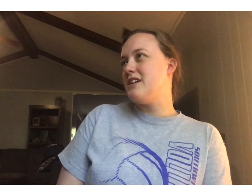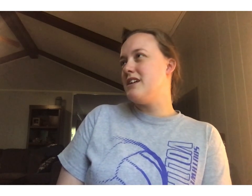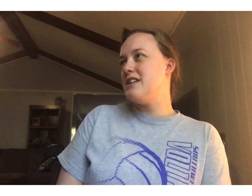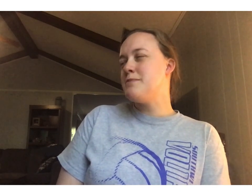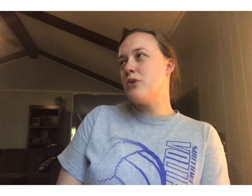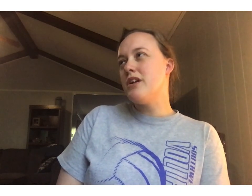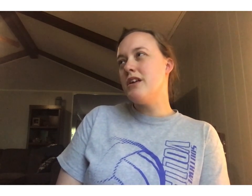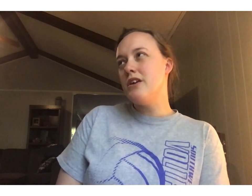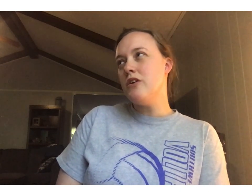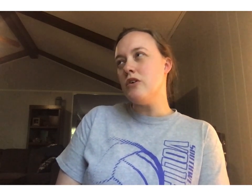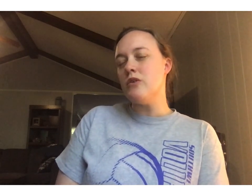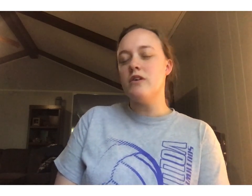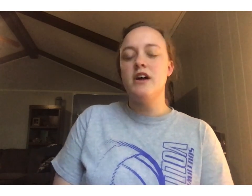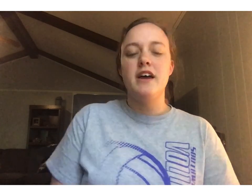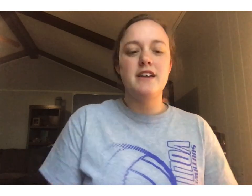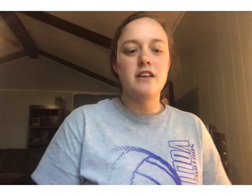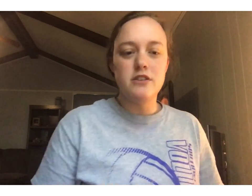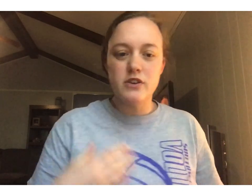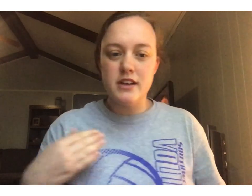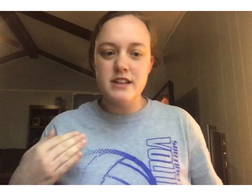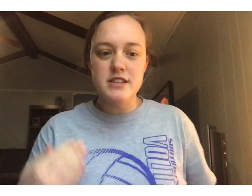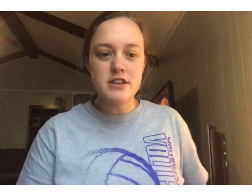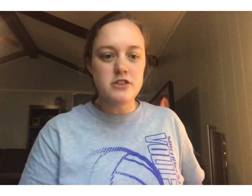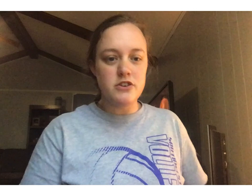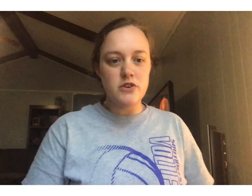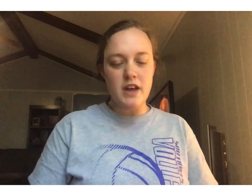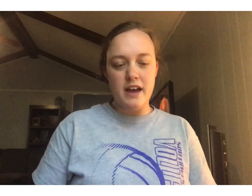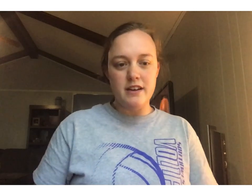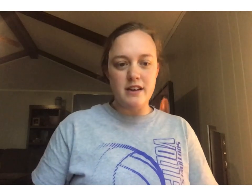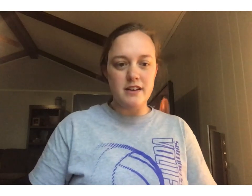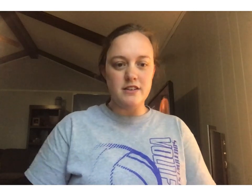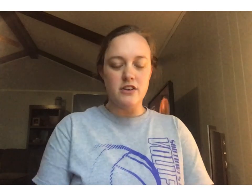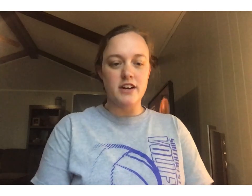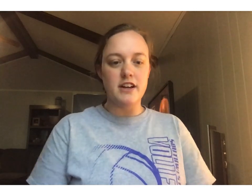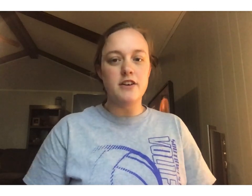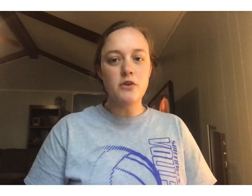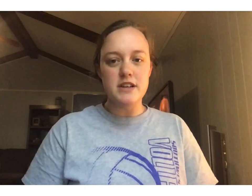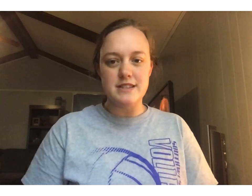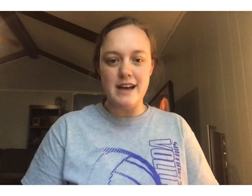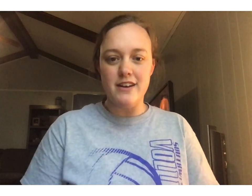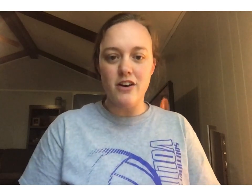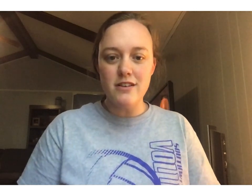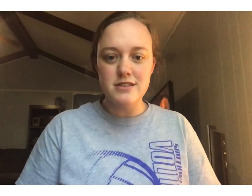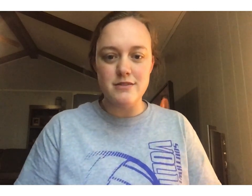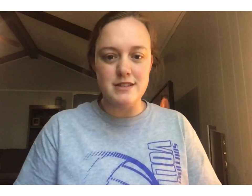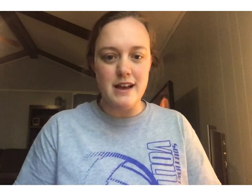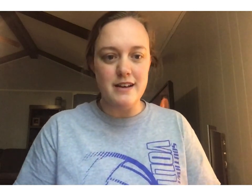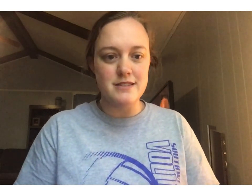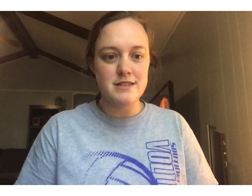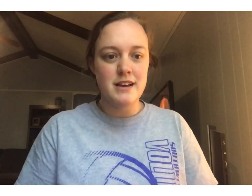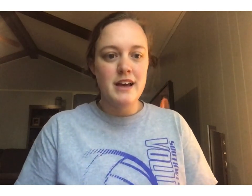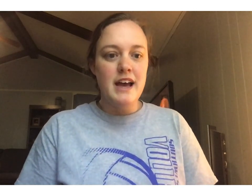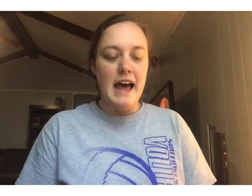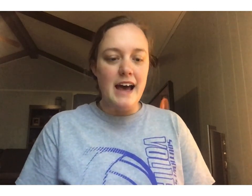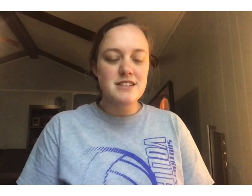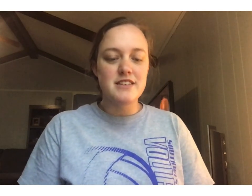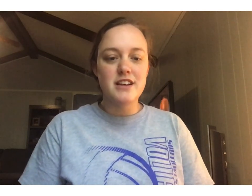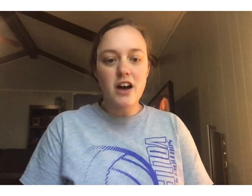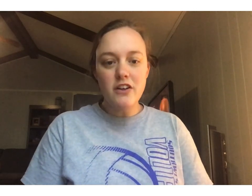It's pretty new. And you can continue to do that, and you're going to notice that it also says, ask the